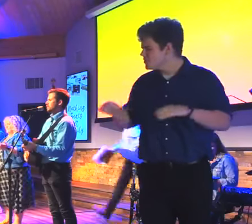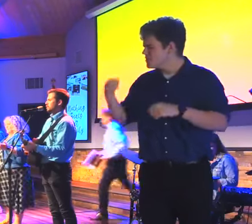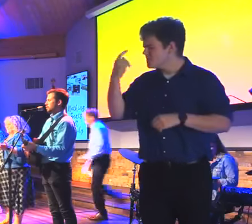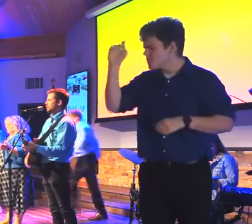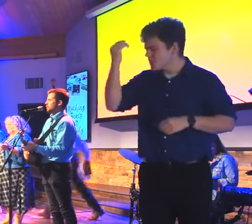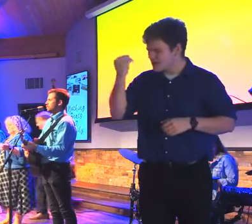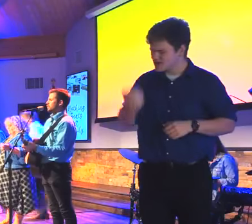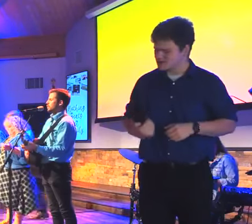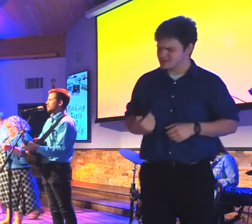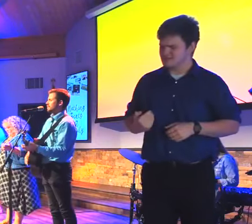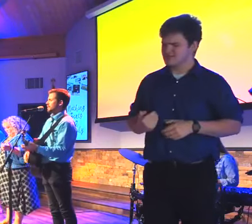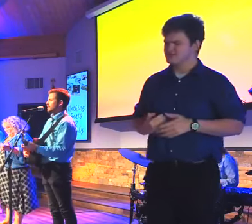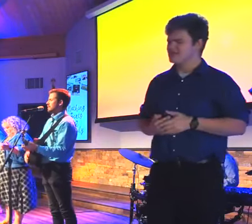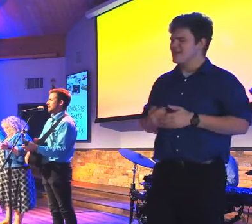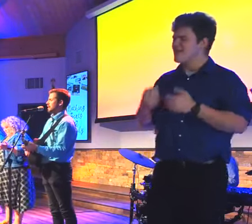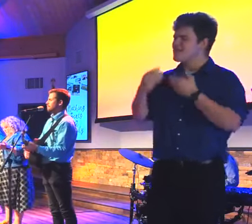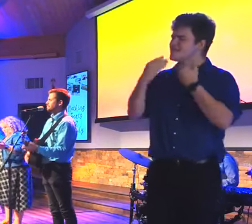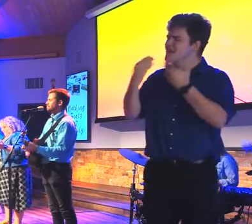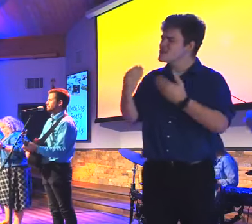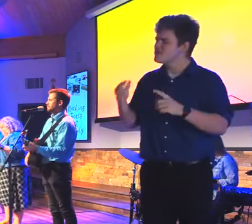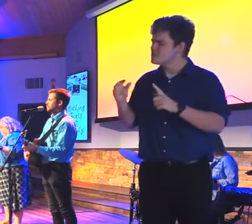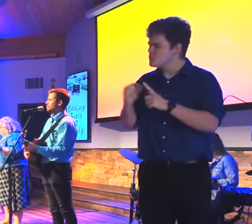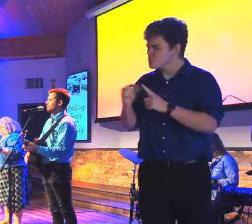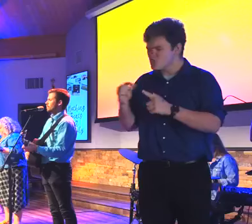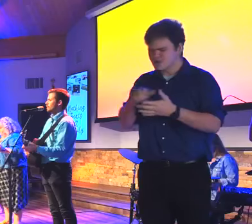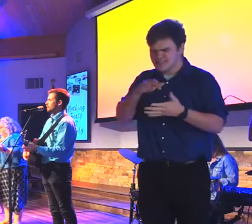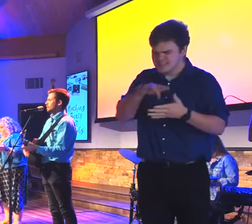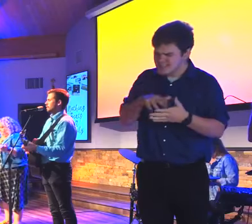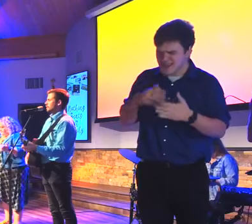thank you for your word, Lord, for what we've studied today.